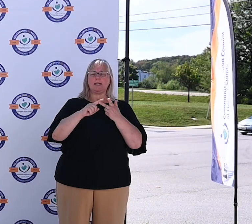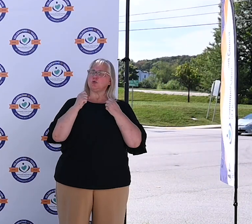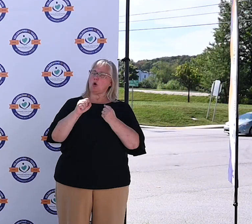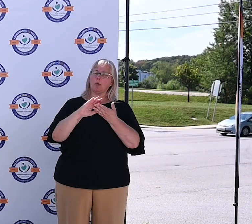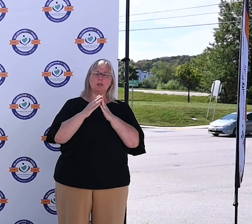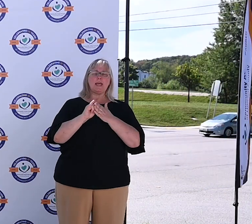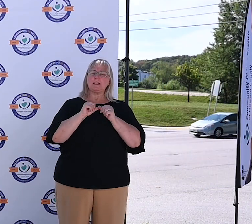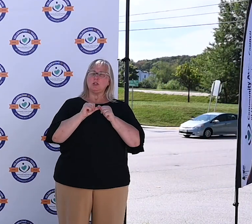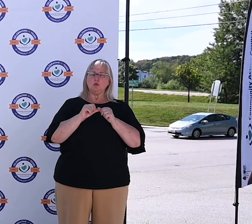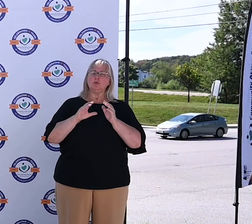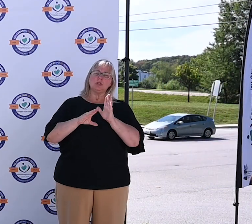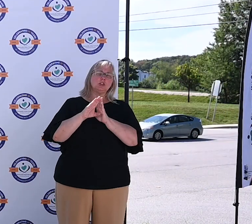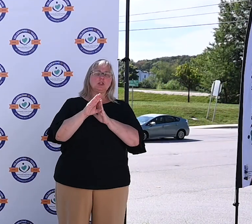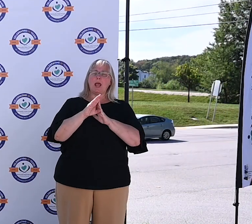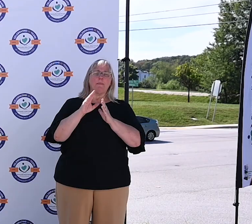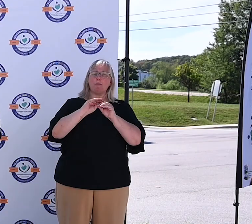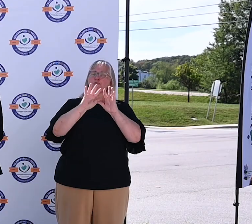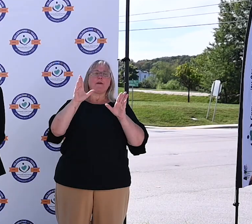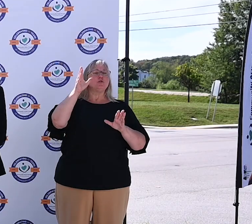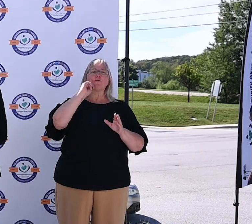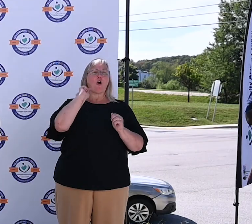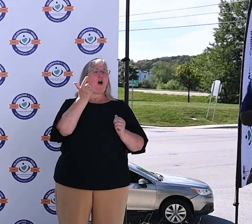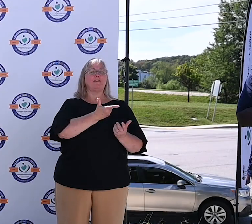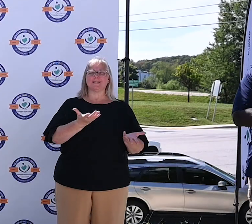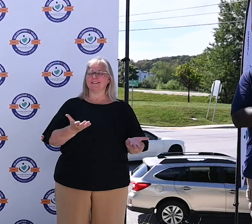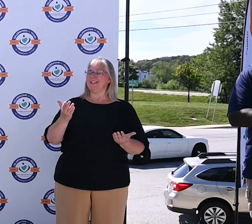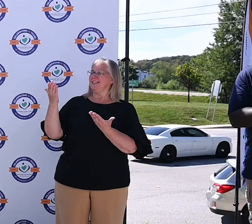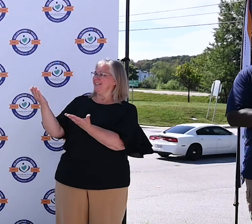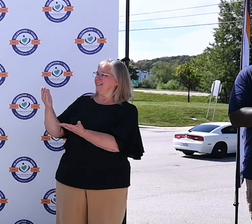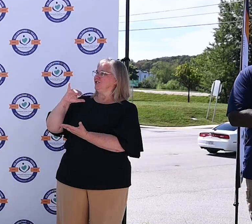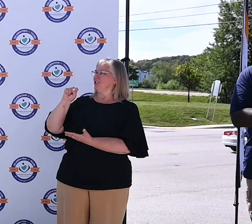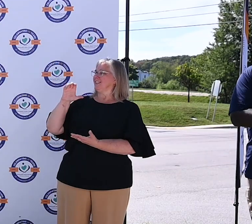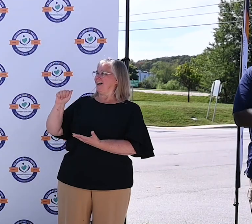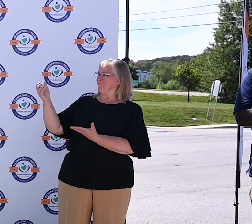to shape a brighter future for all of us. Jessica?